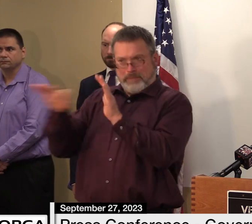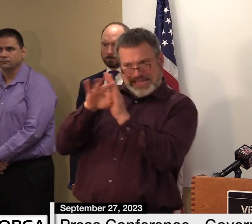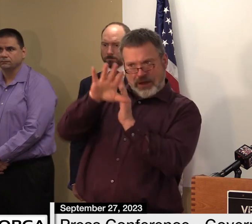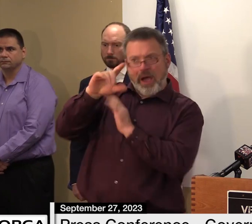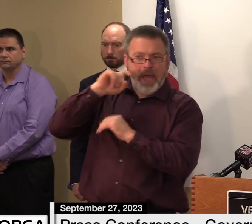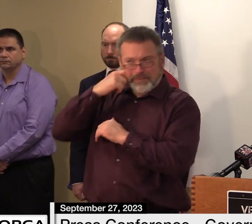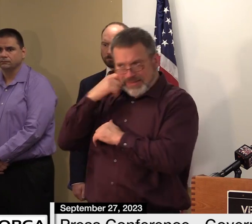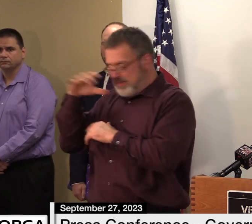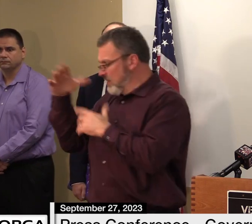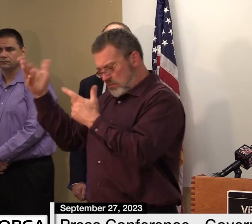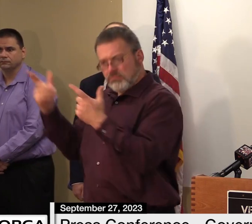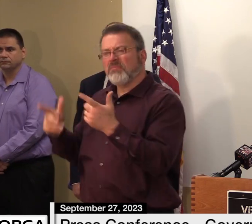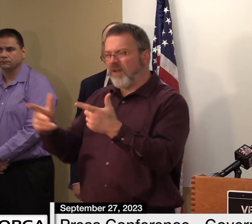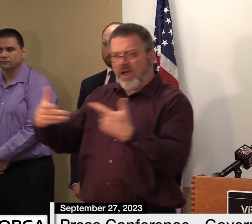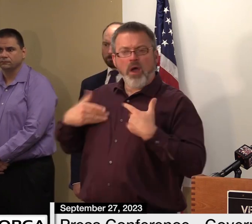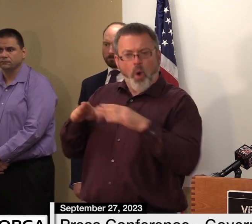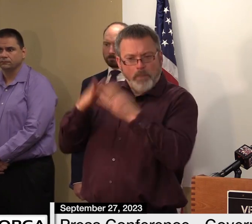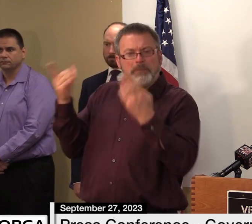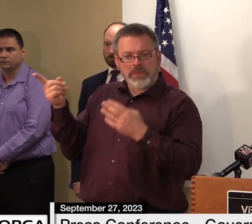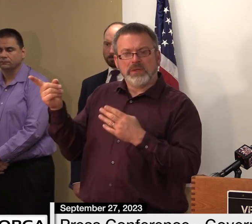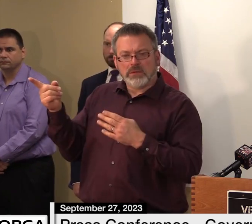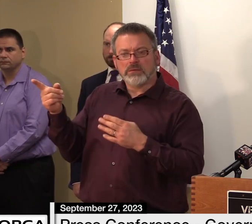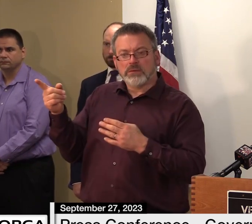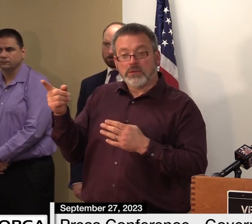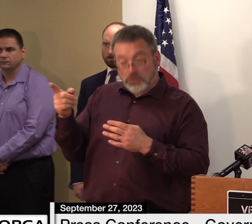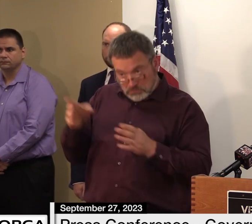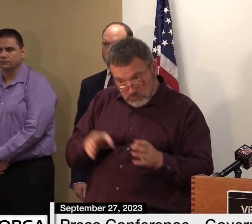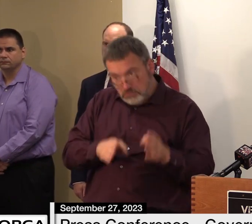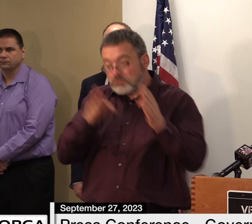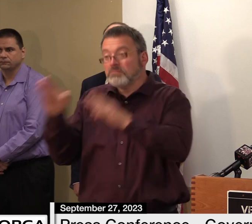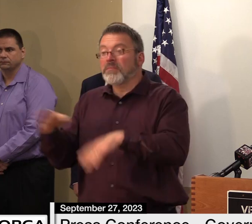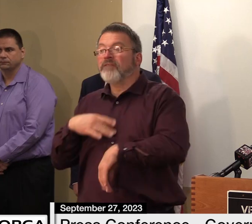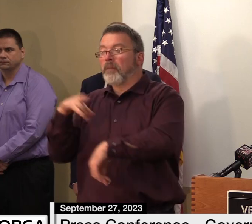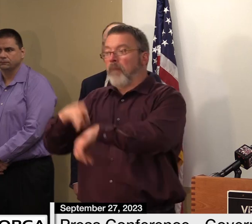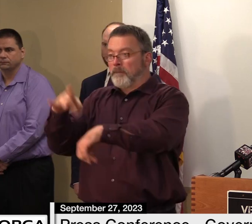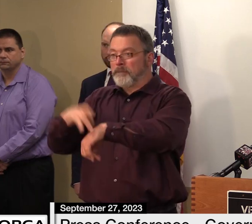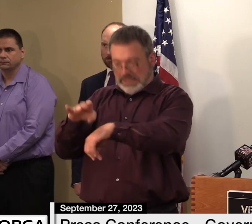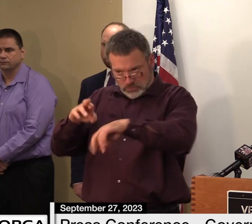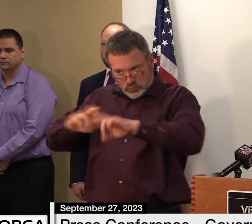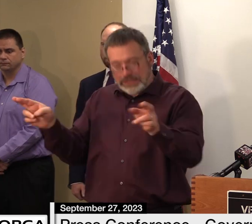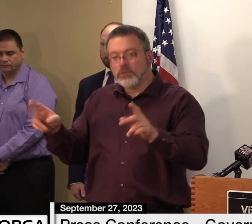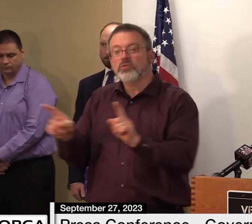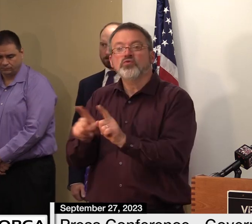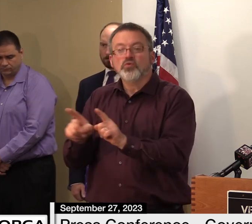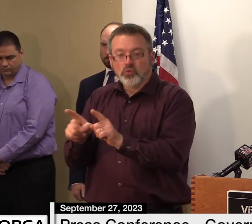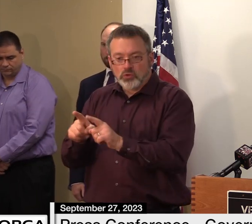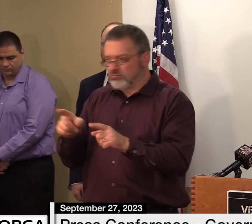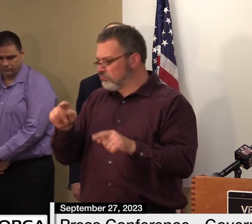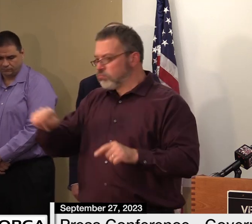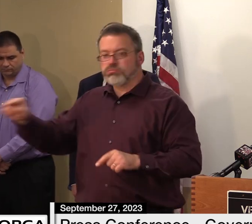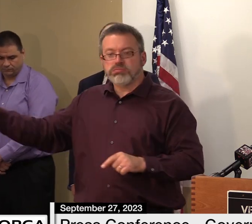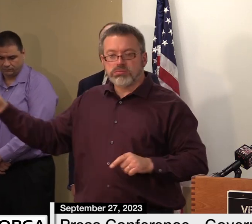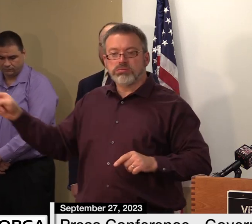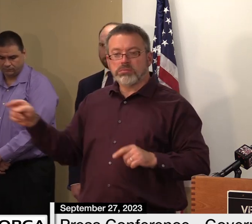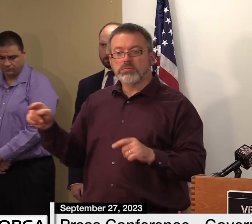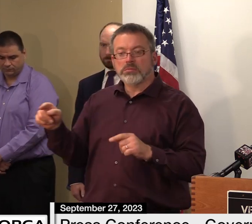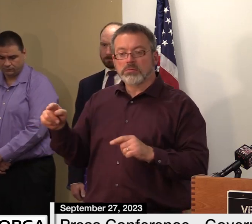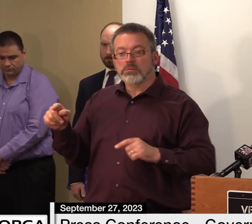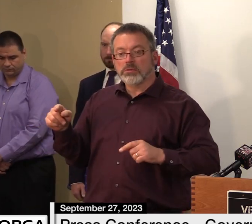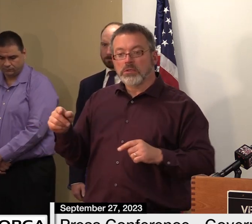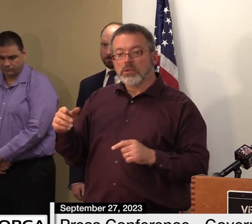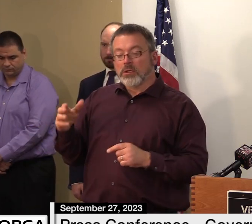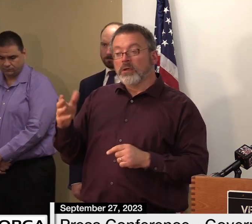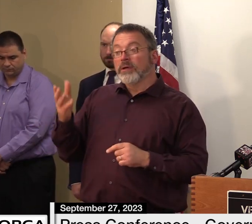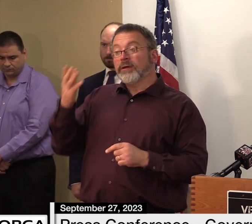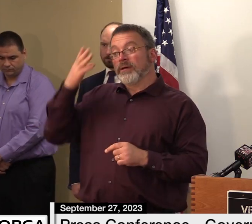social media channels, and they can get an update with them. They're just managing them a little differently because of the hard frost. But for the most part, I